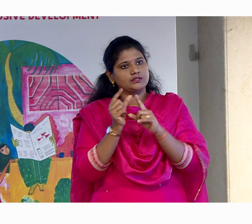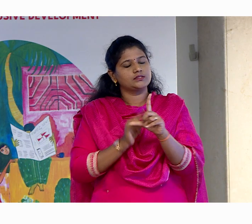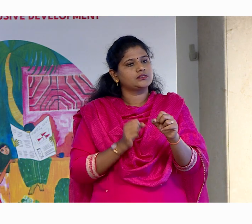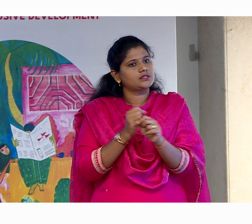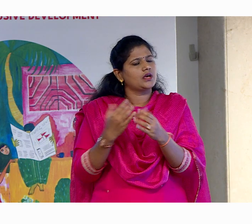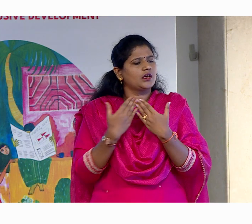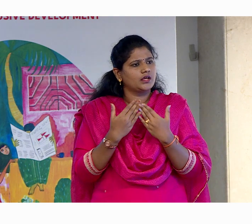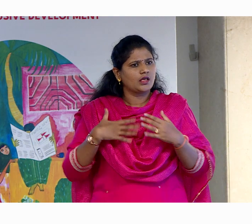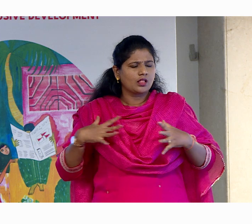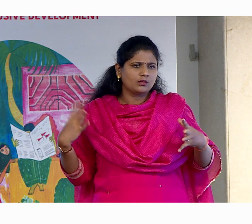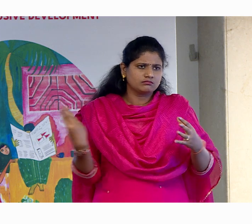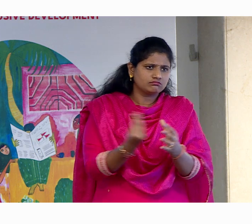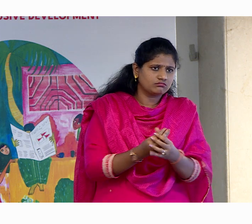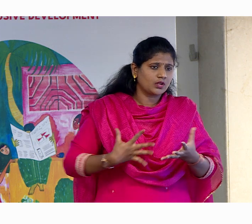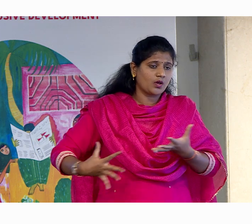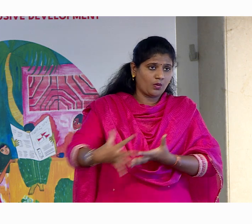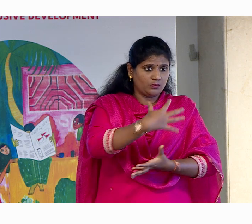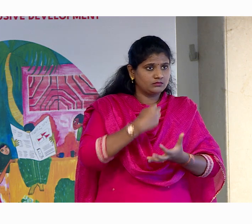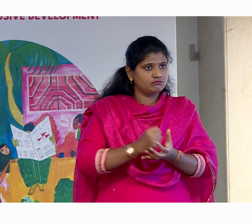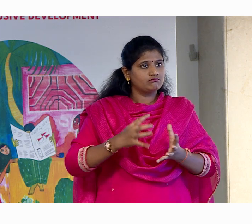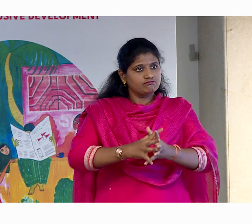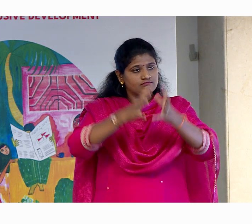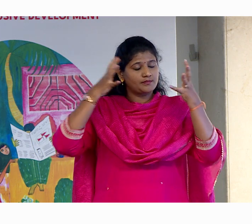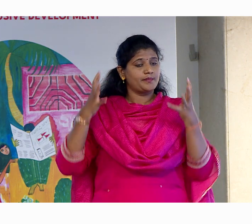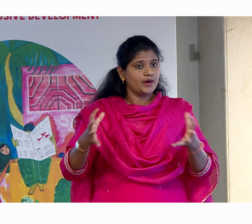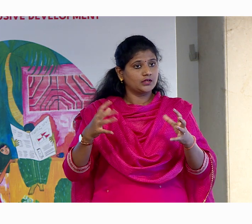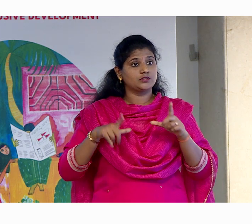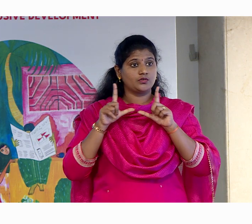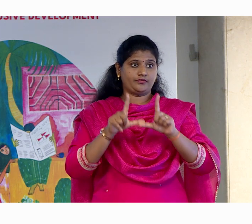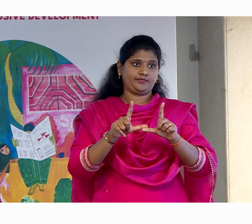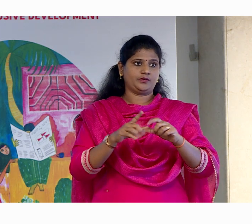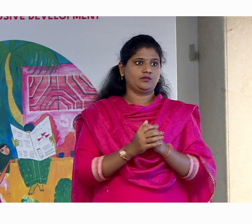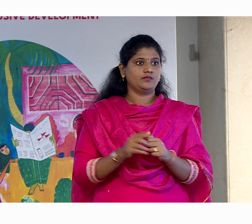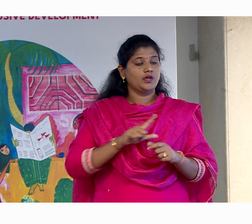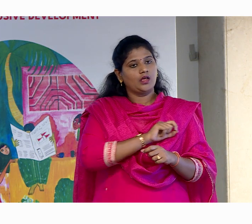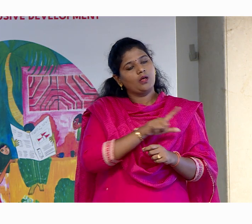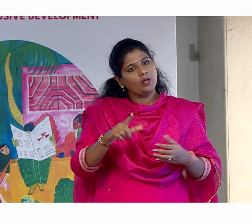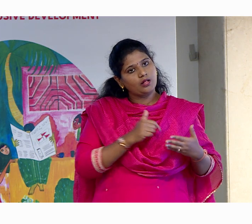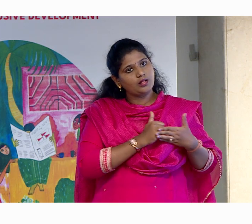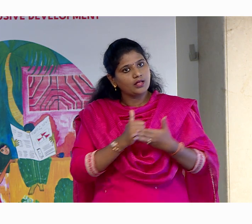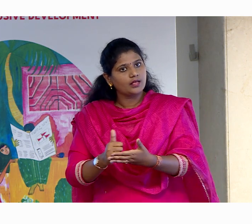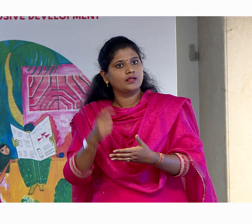getting together a whole bunch of evidence that will help you think about